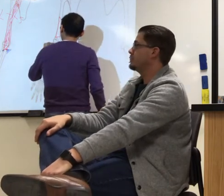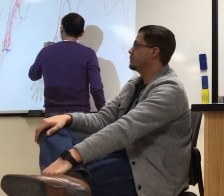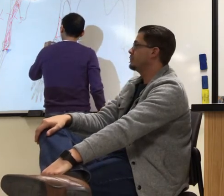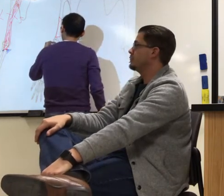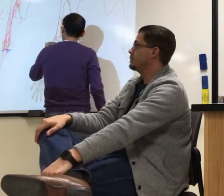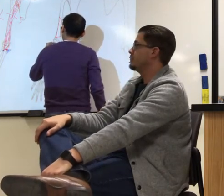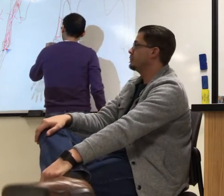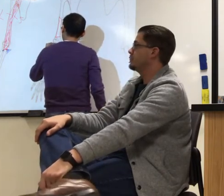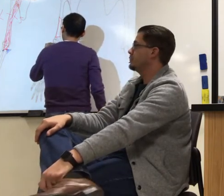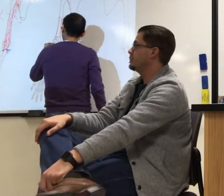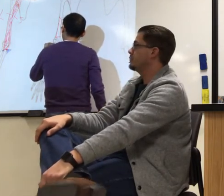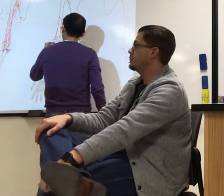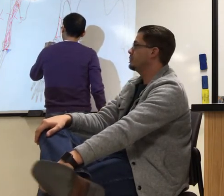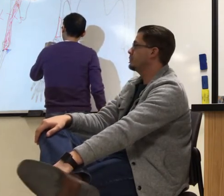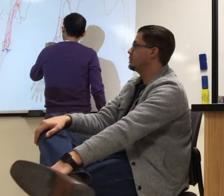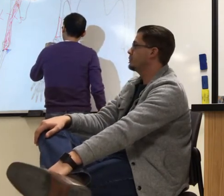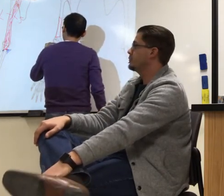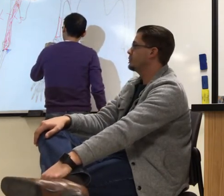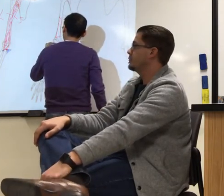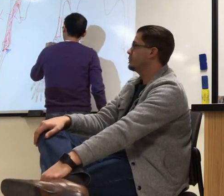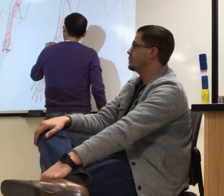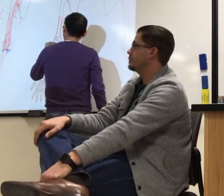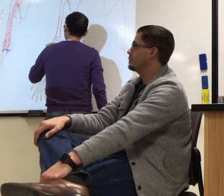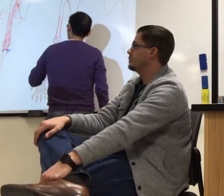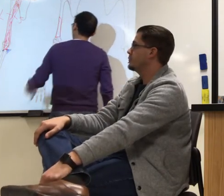this little area here.